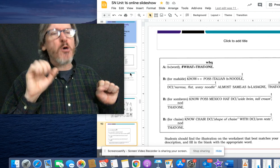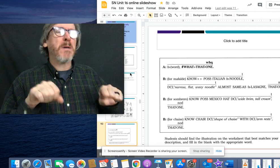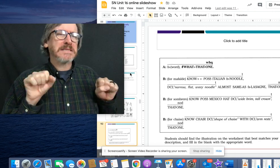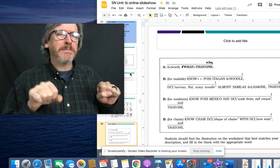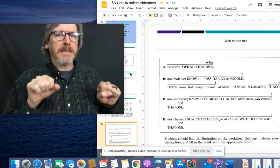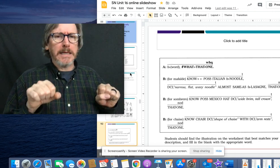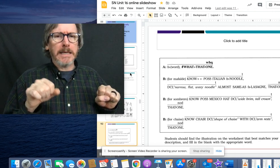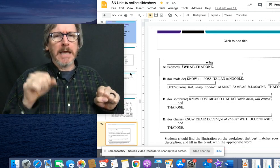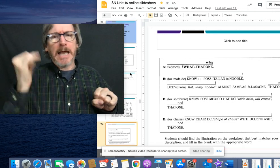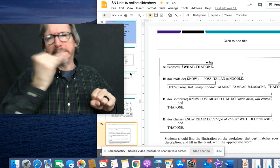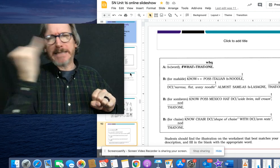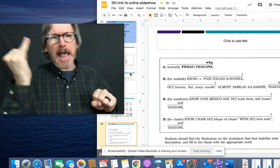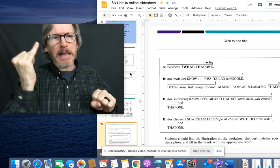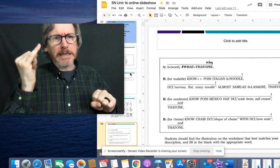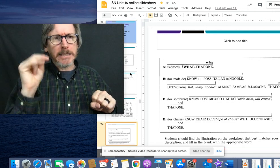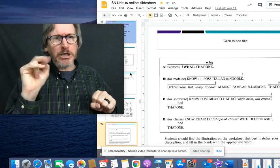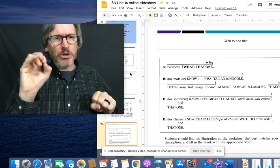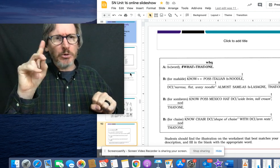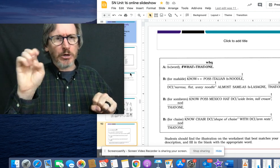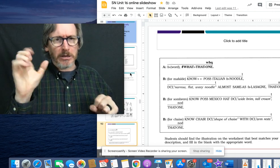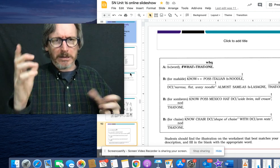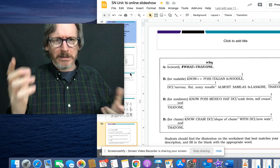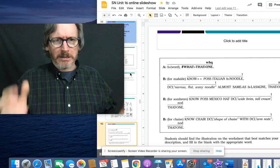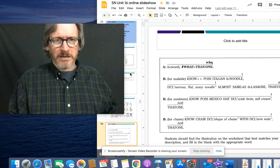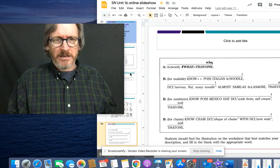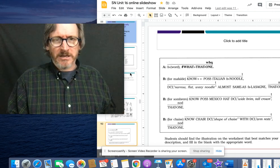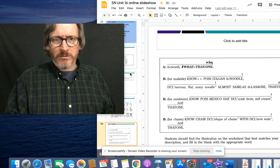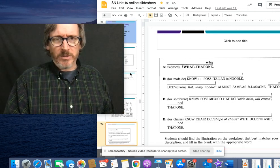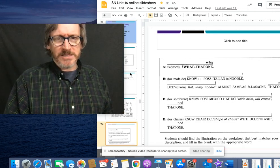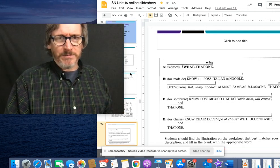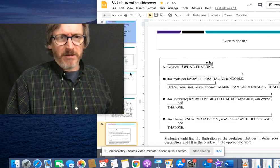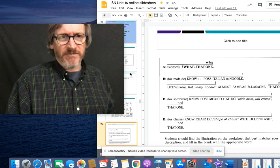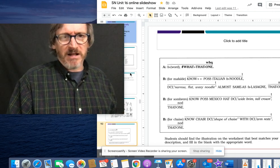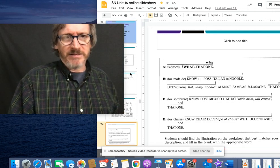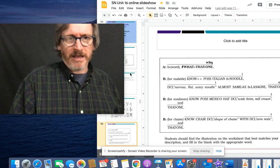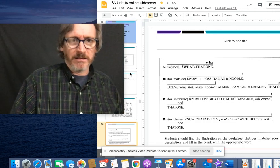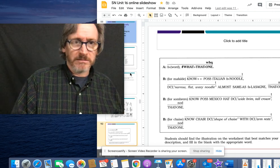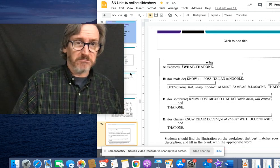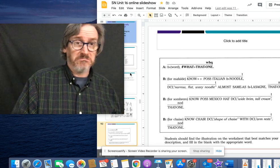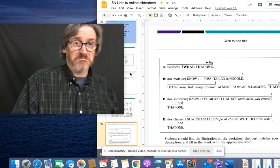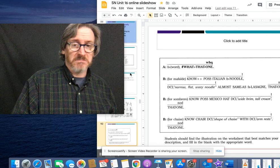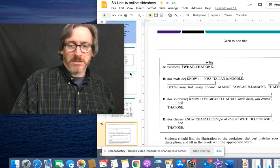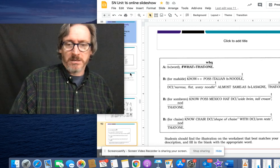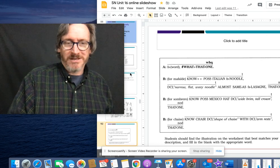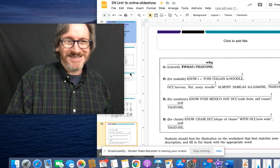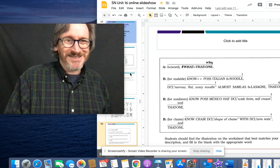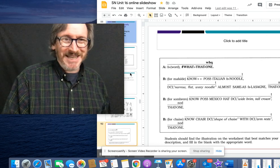Oh, I know, possibly Italian noodle. What's a mafalda?